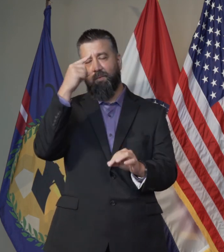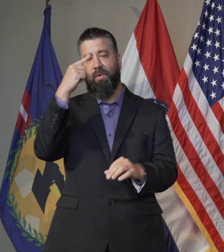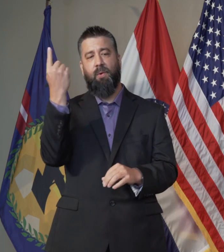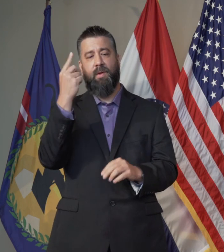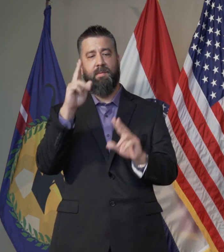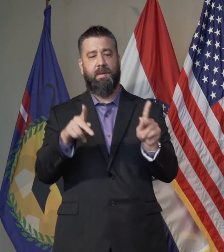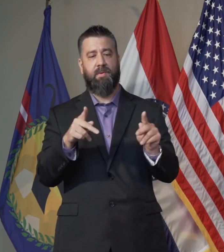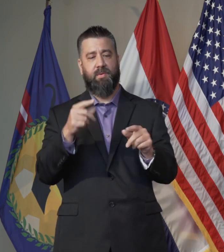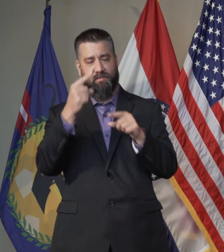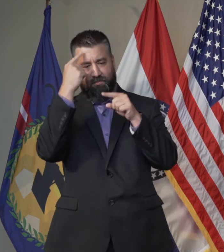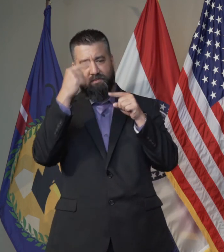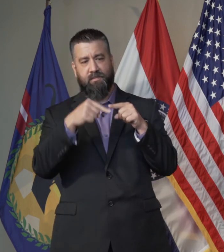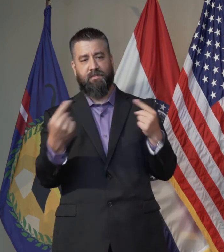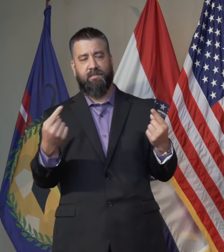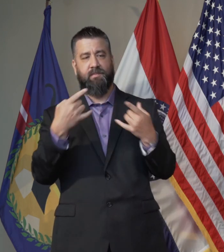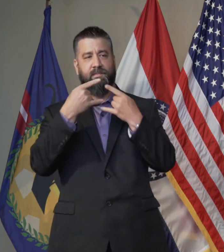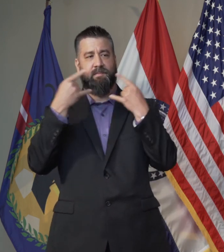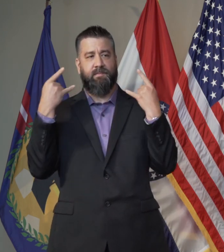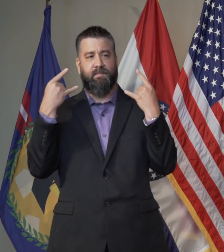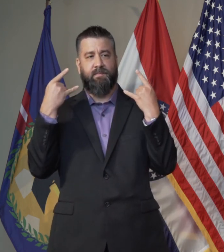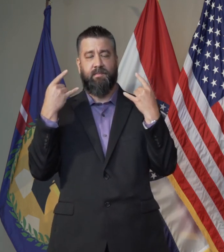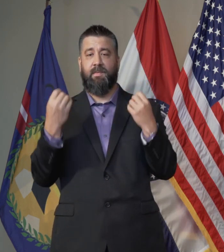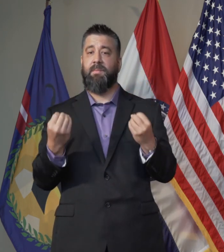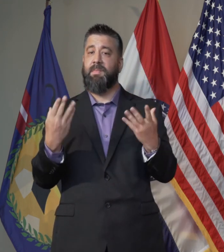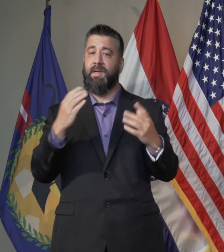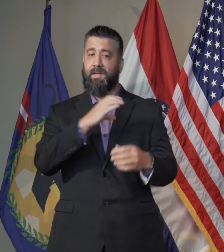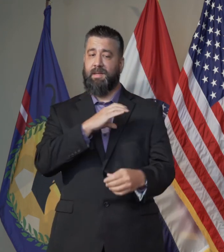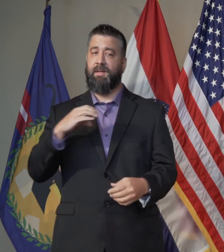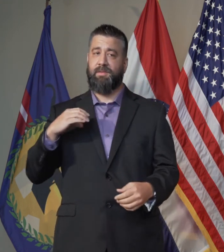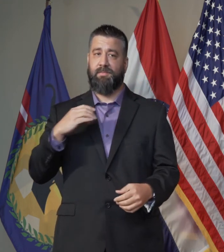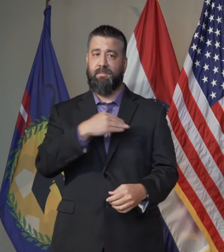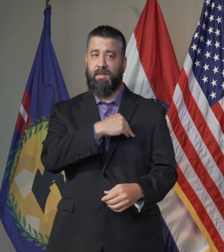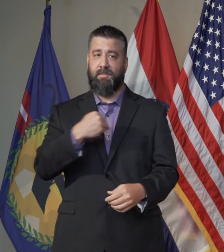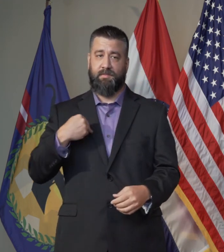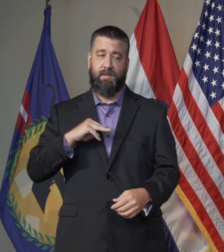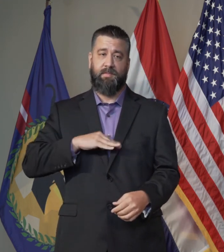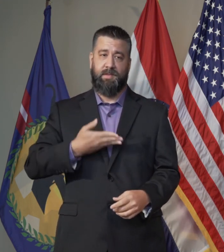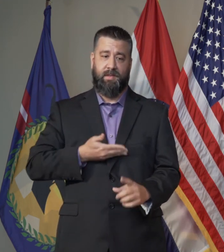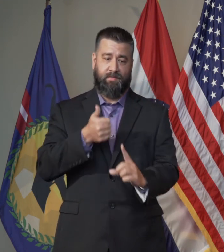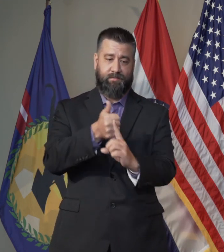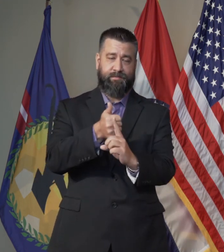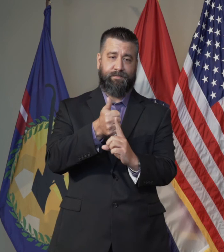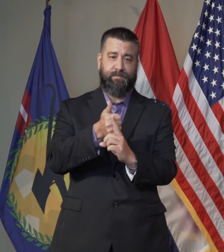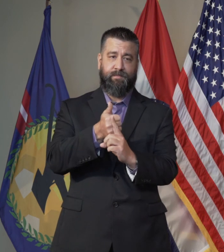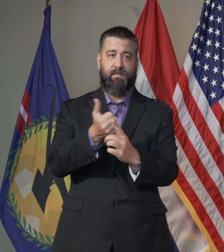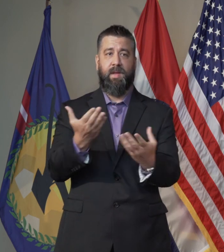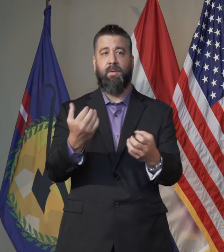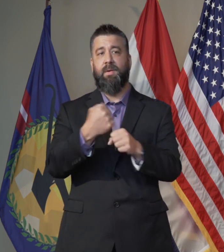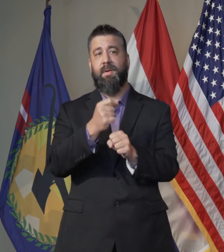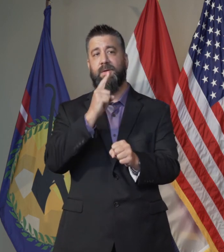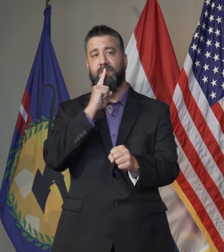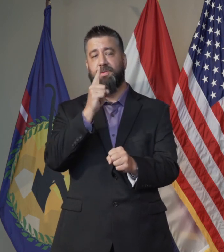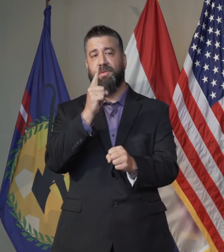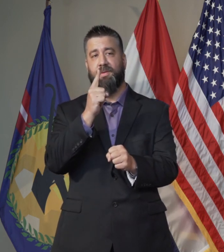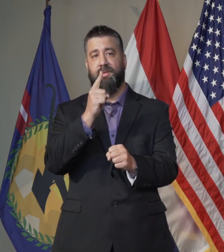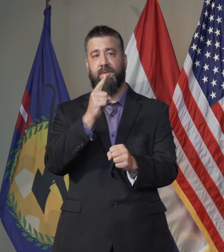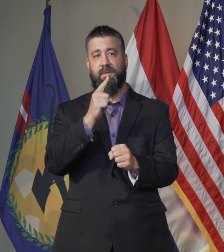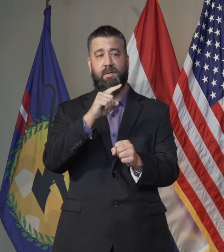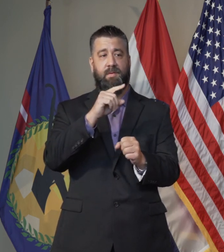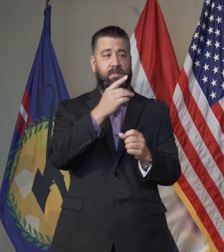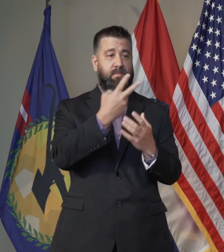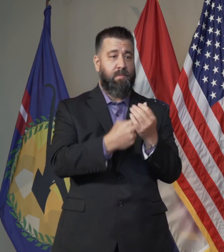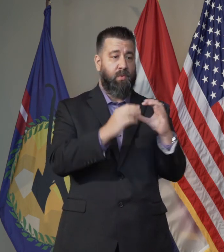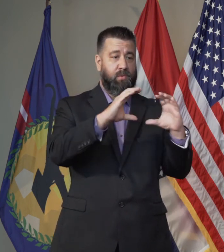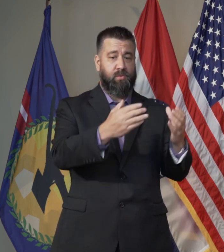opposed to mask mandates were discovered, a lot of council members were upset. And they wanted to make sure that the other side was